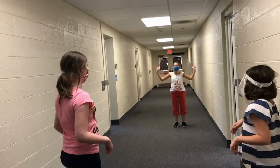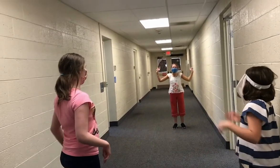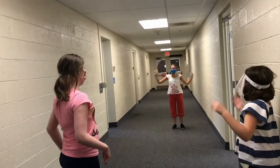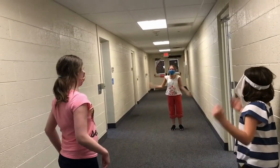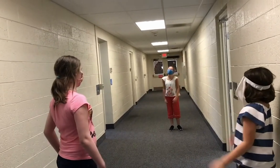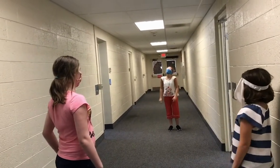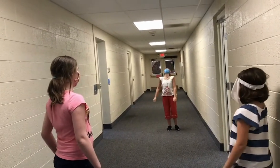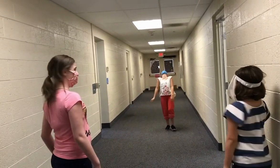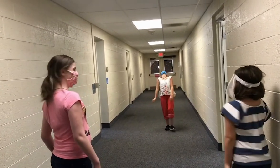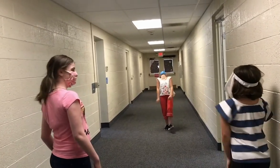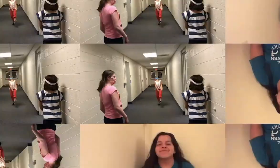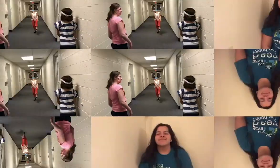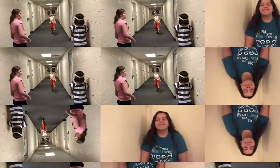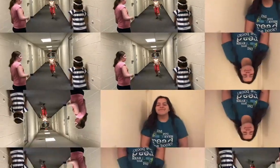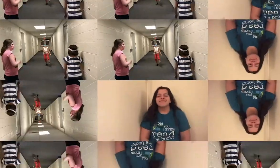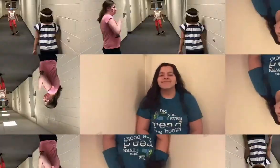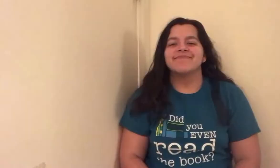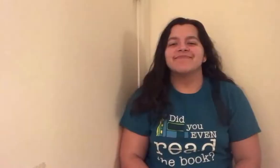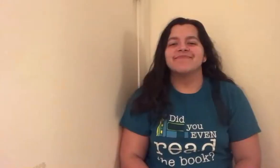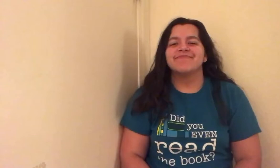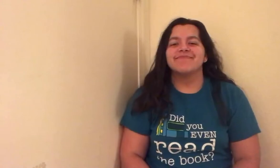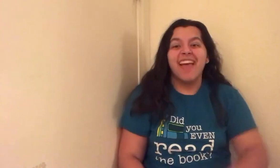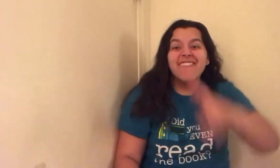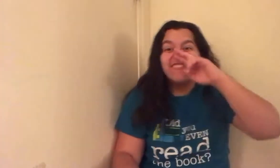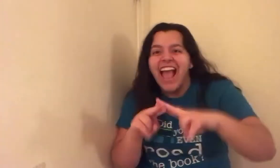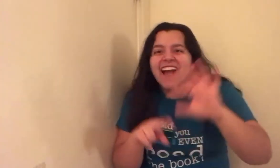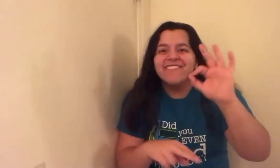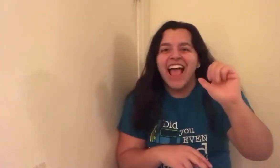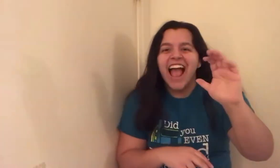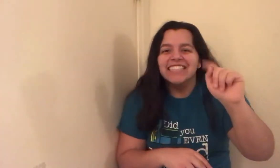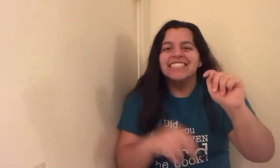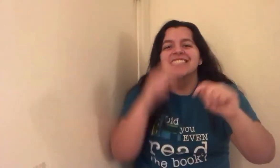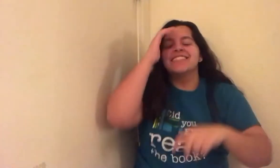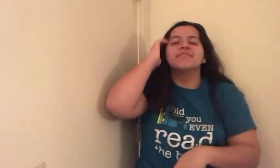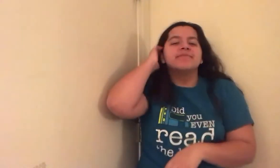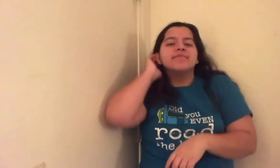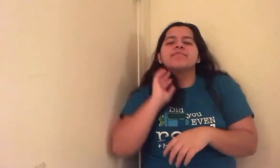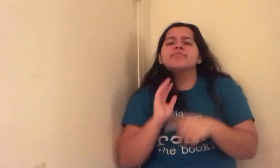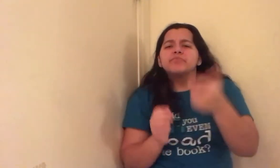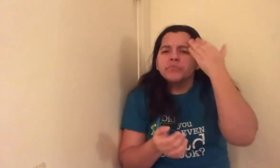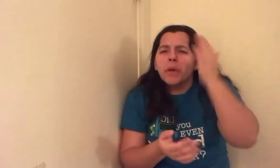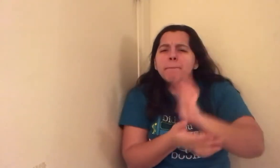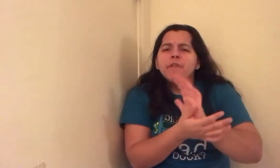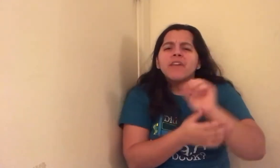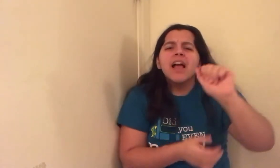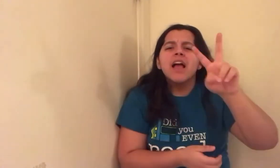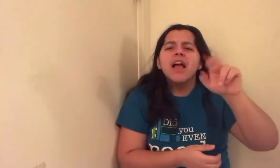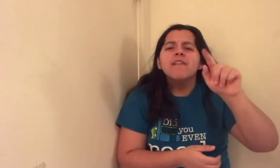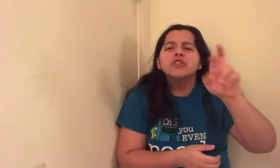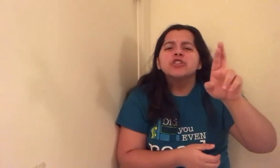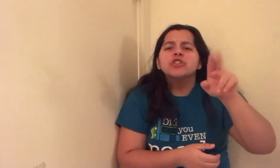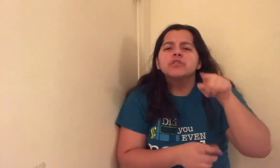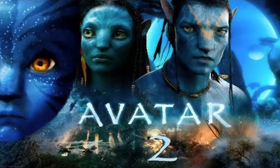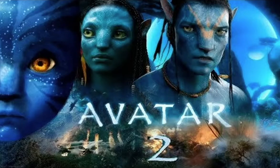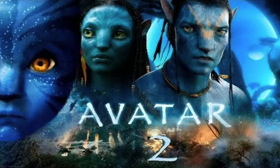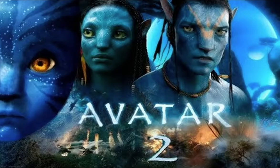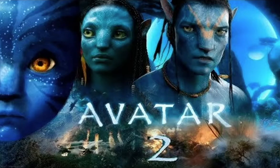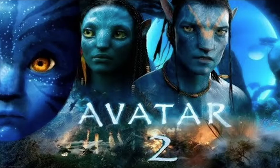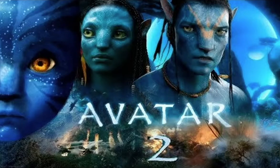to me. It cuts to a video of another woman. She begins to sign. Fun fact. You know the movie Avatar? It cuts to a photo of a movie poster